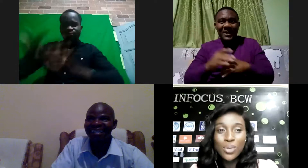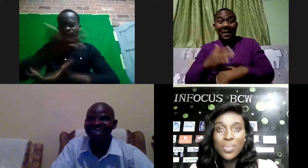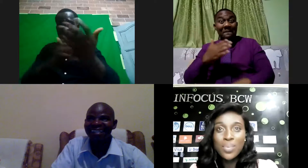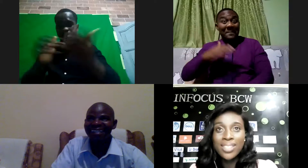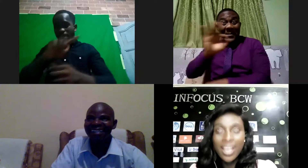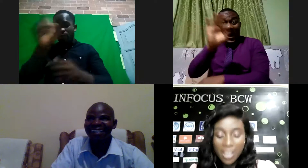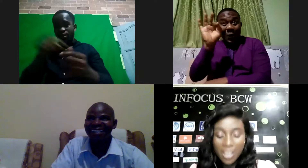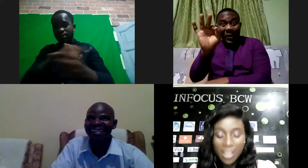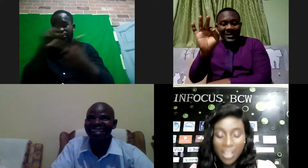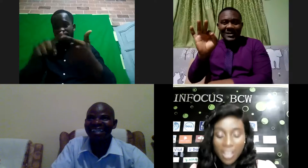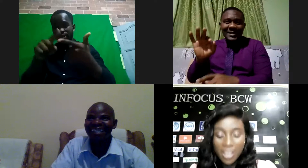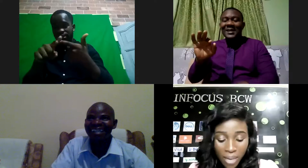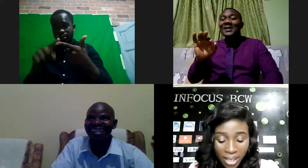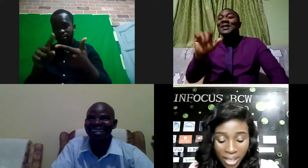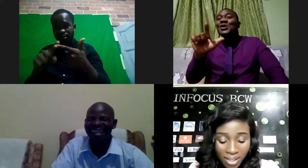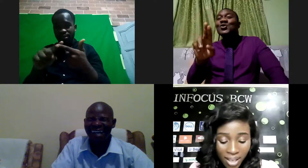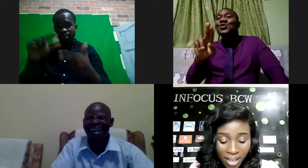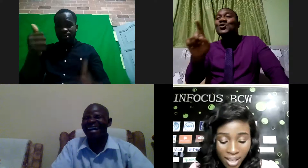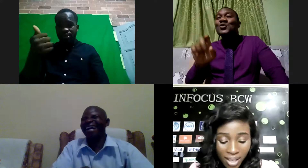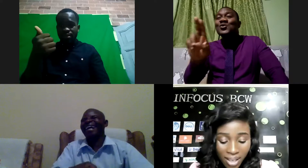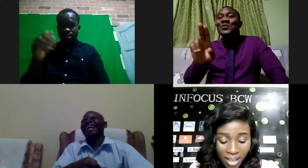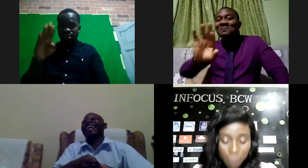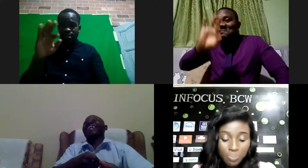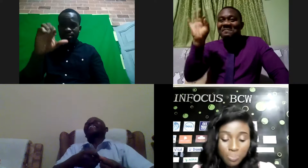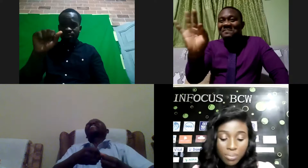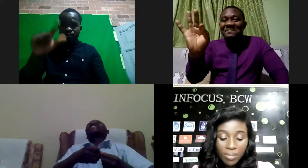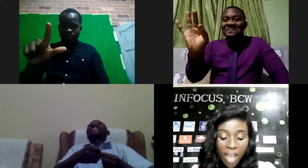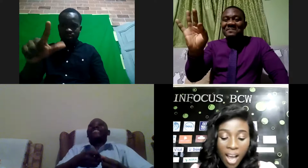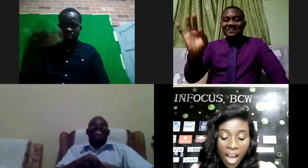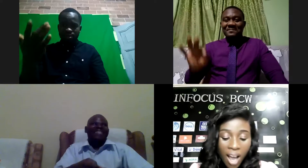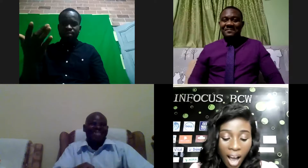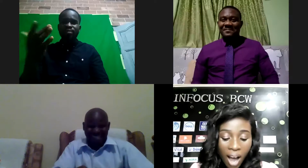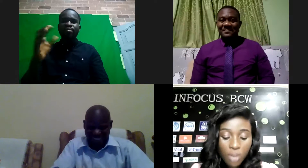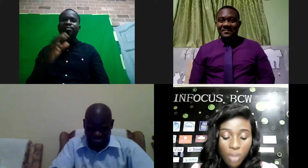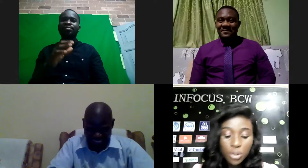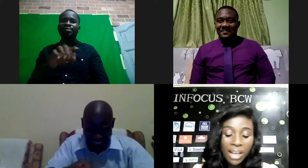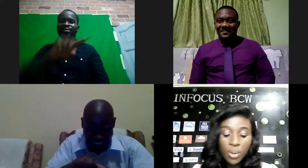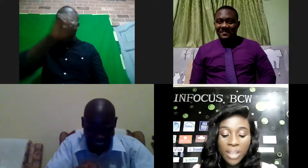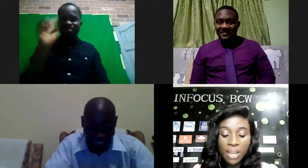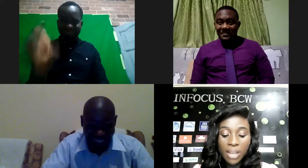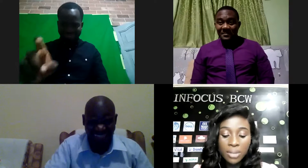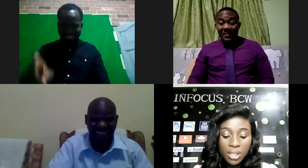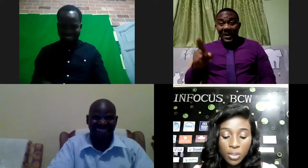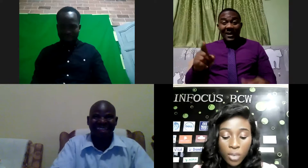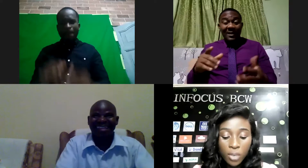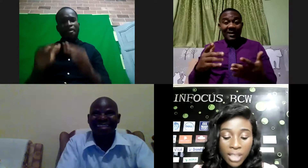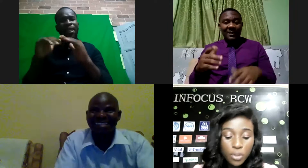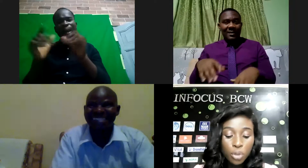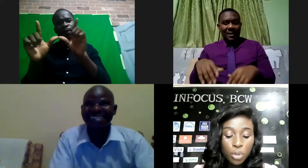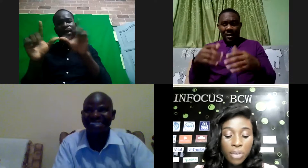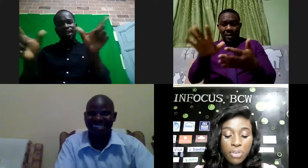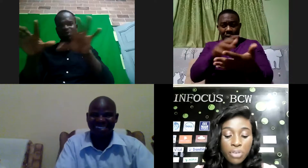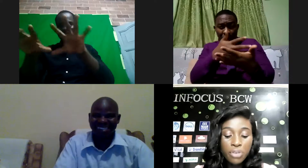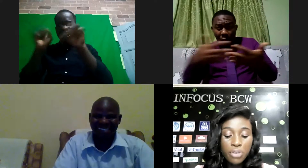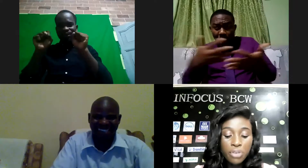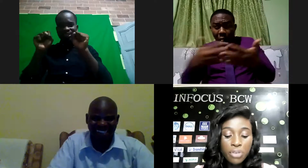to Mr. Gabriel Luzu is that how do language acquisition for deaf